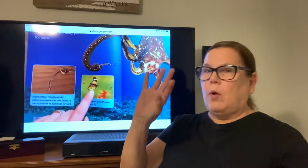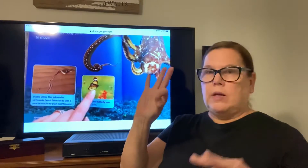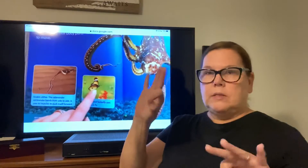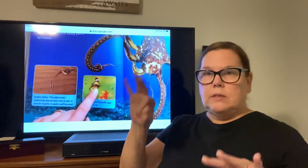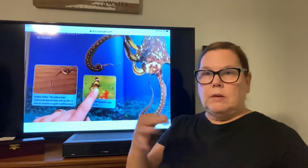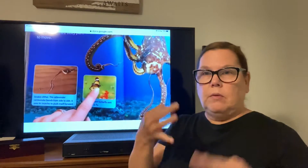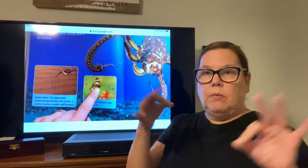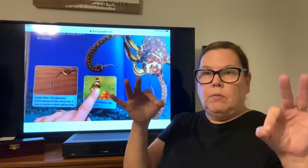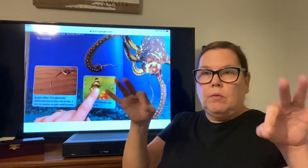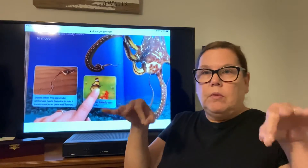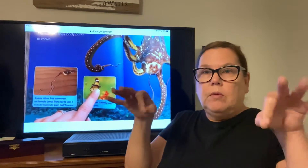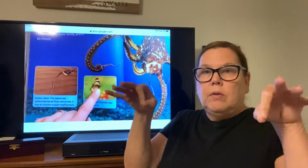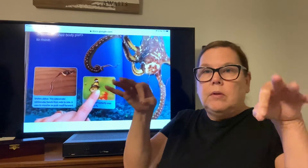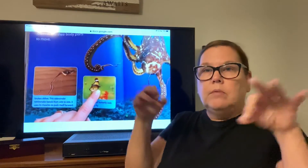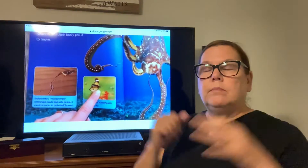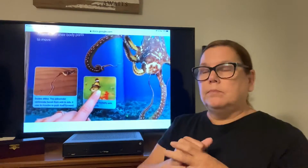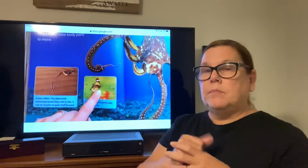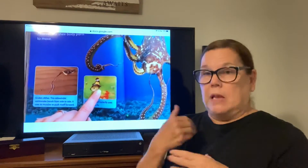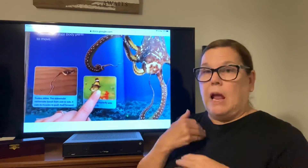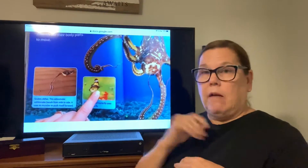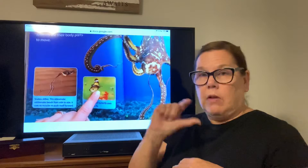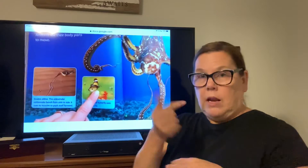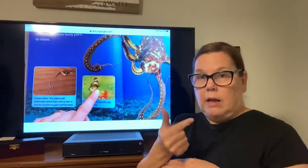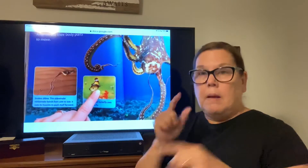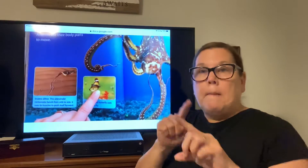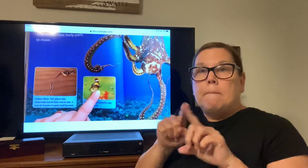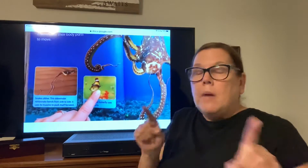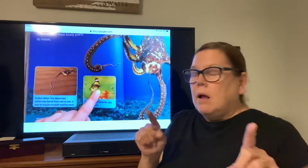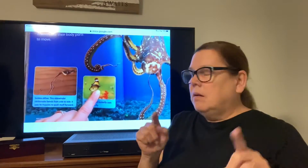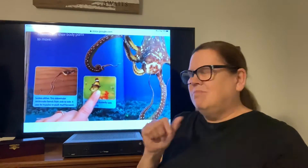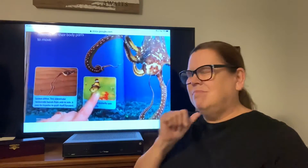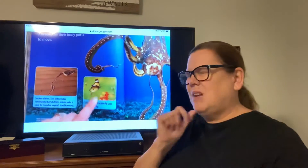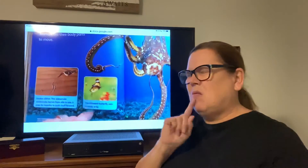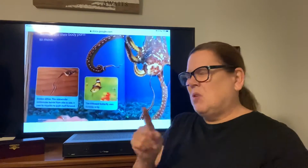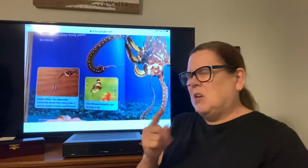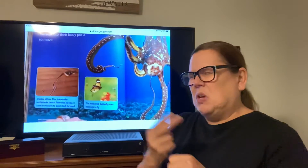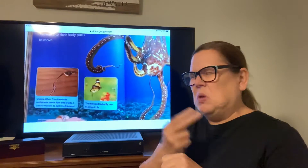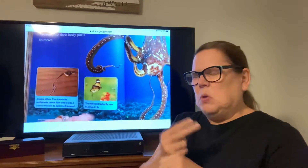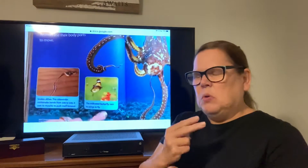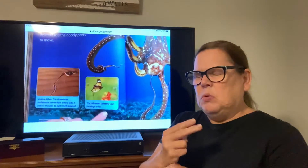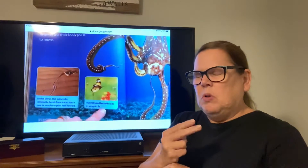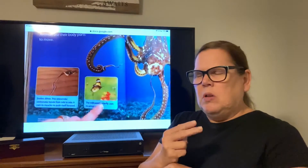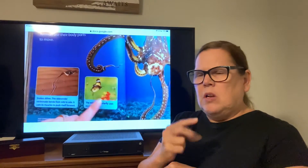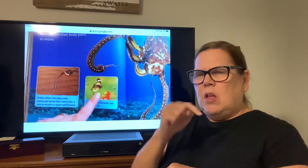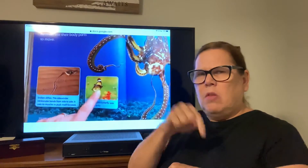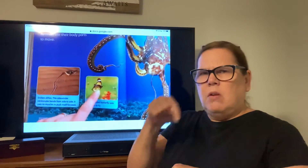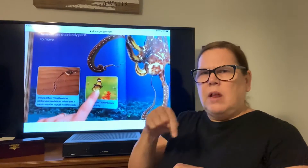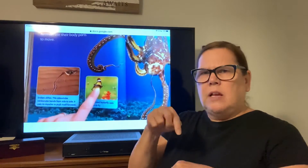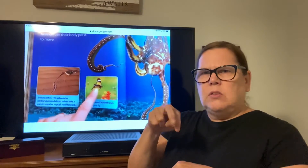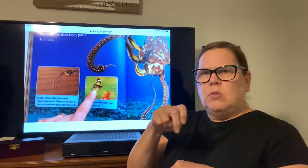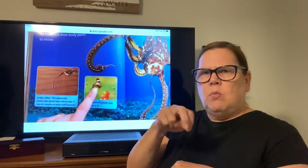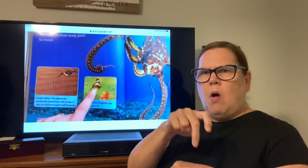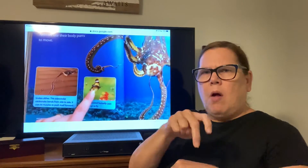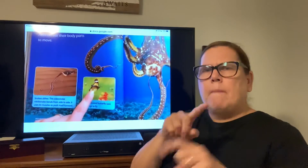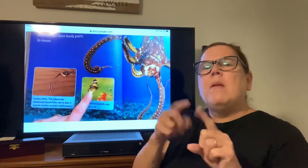butterflies do have legs. However, they're not really using their legs to move from place to place. They use their wings instead. So I